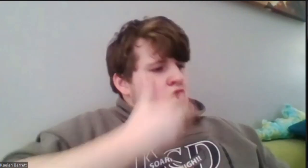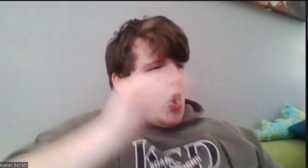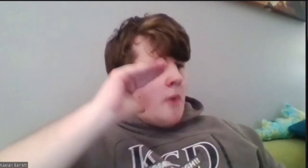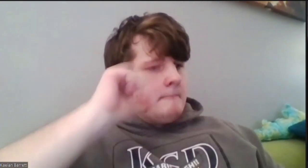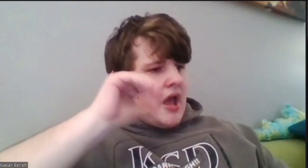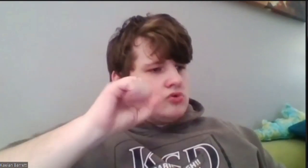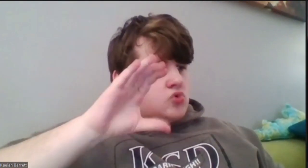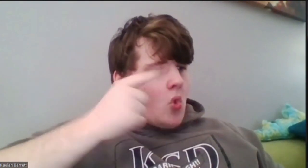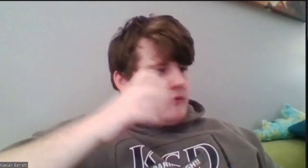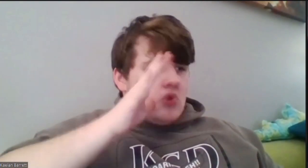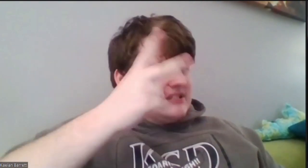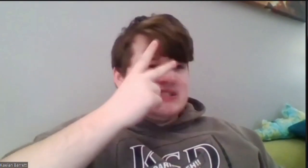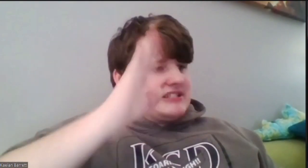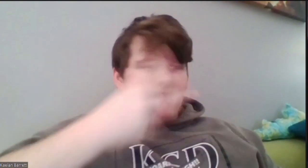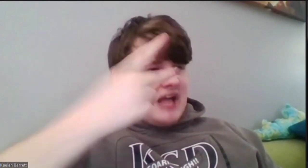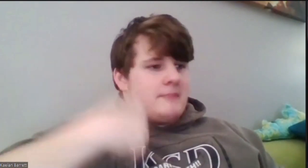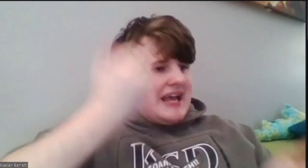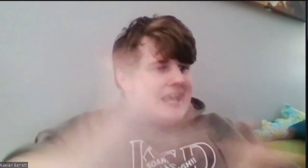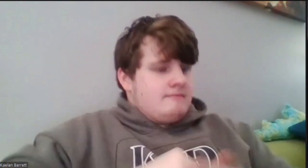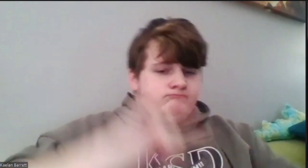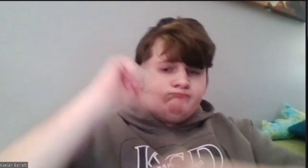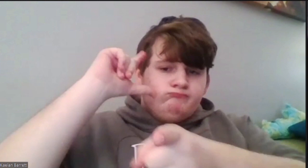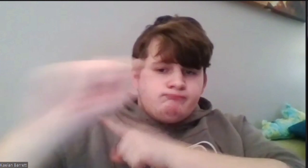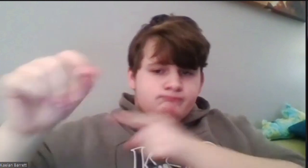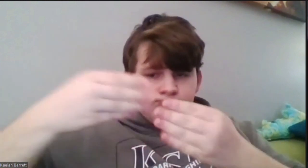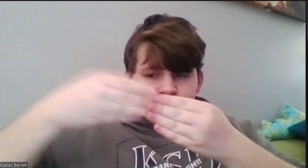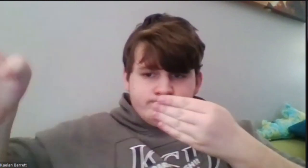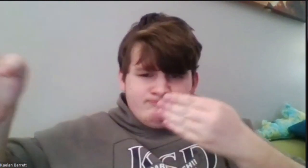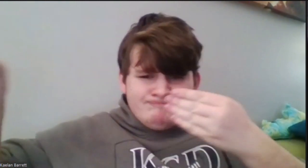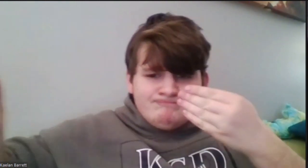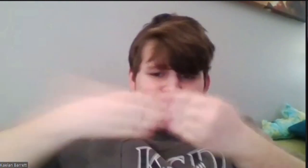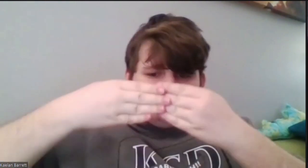He gets upset. Says, bye, Scrooge. You'll never be seeing me again. And he's out.